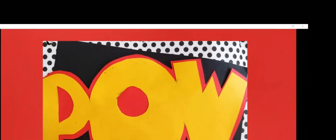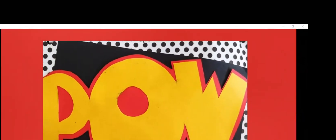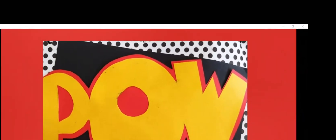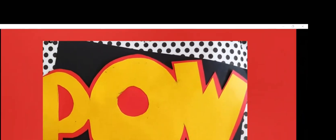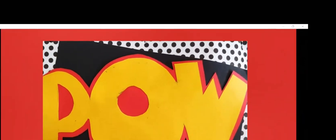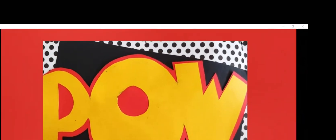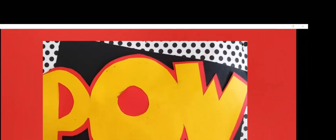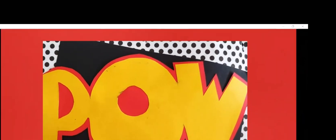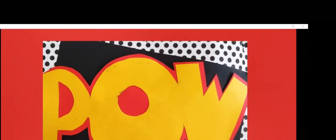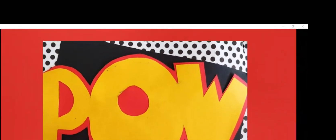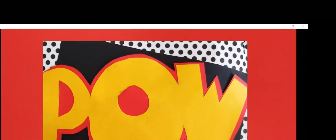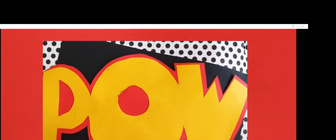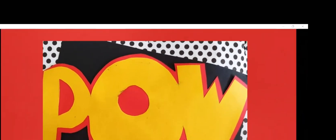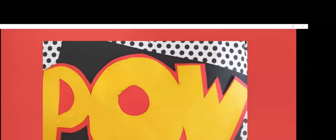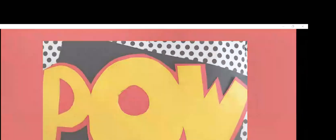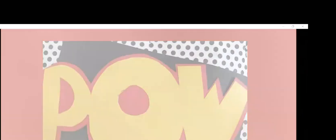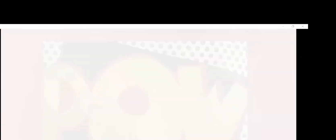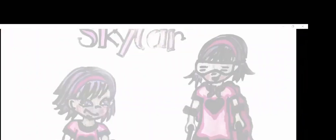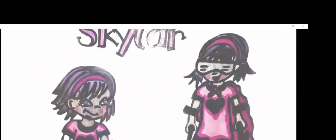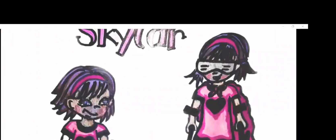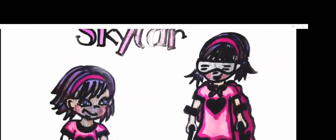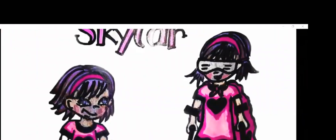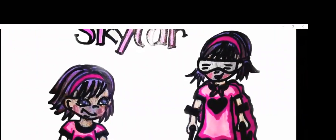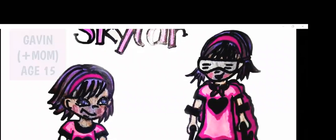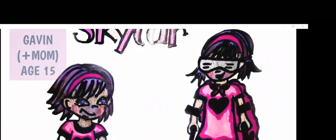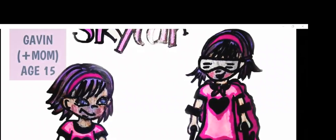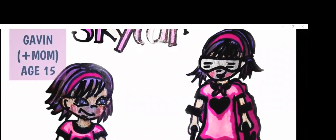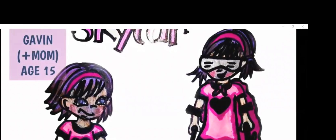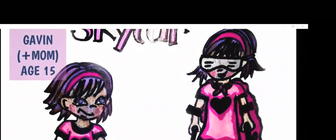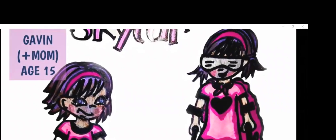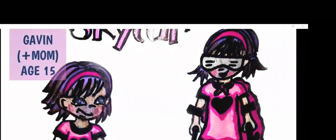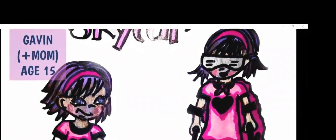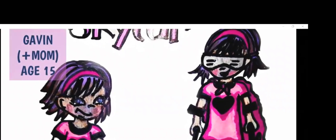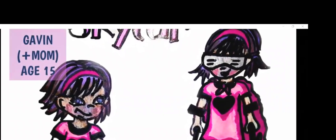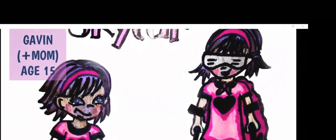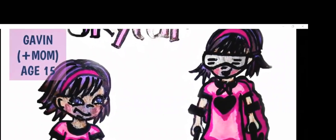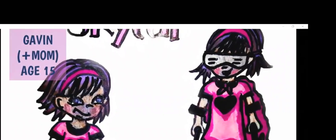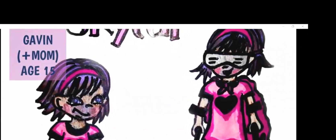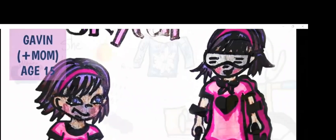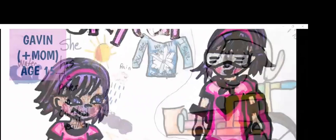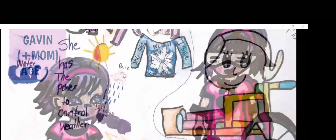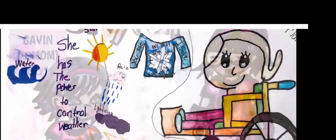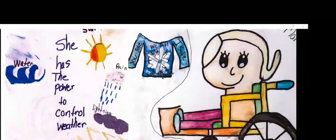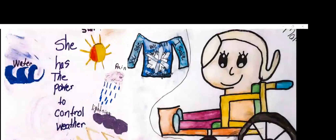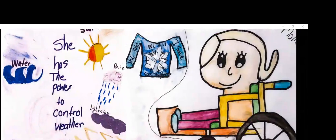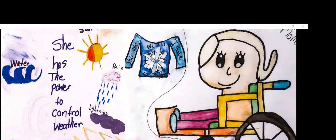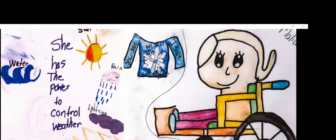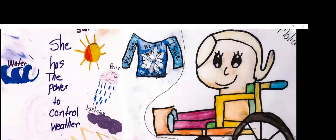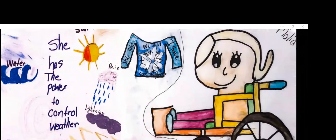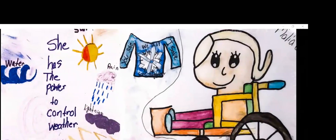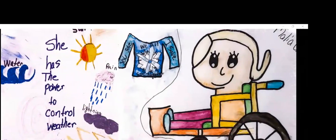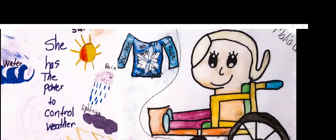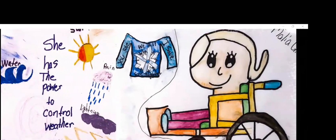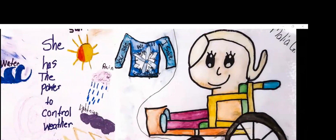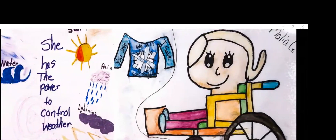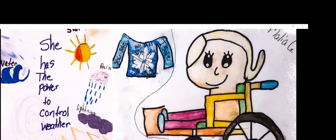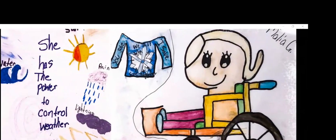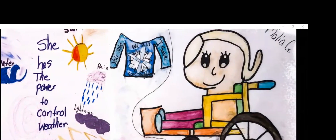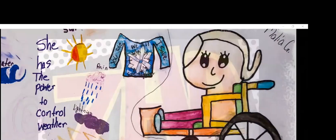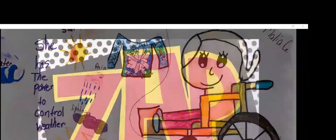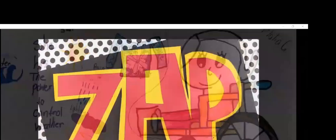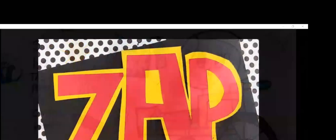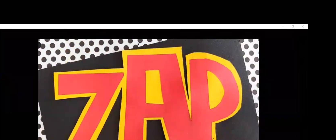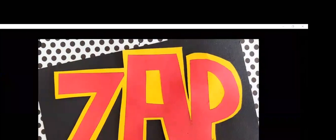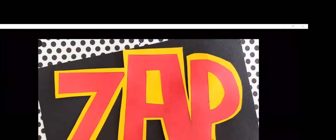are an inspiration to me and a reminder of how people overcome challenges every day. We asked my friends and local artists to help me create original artwork